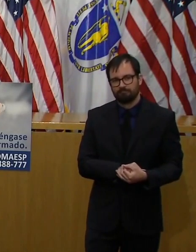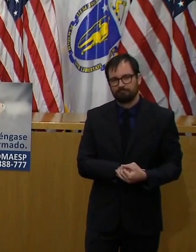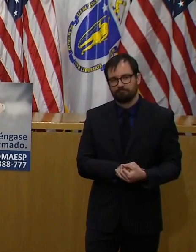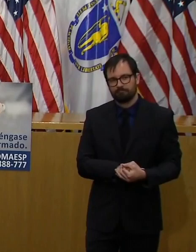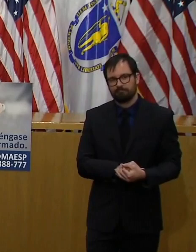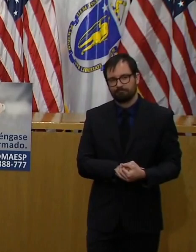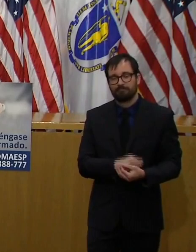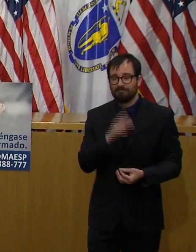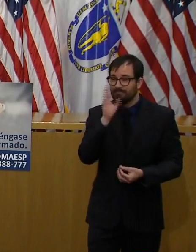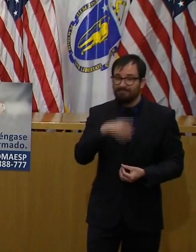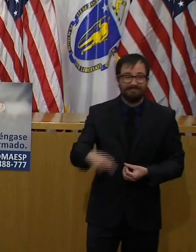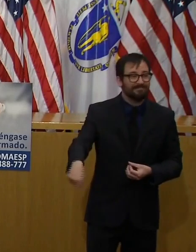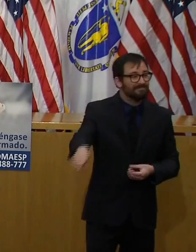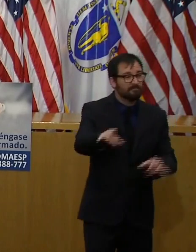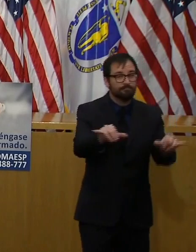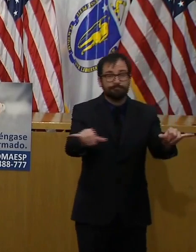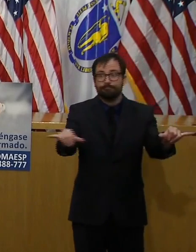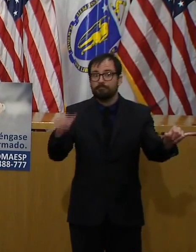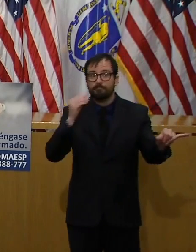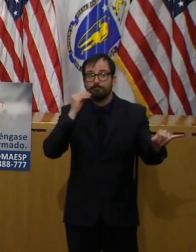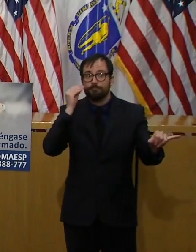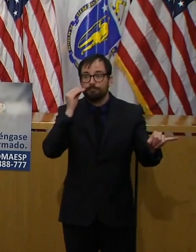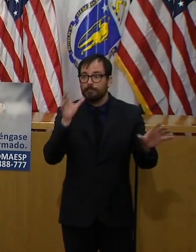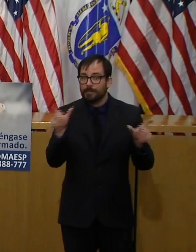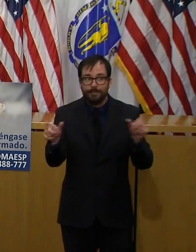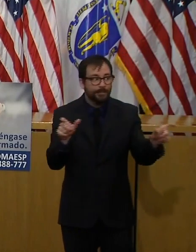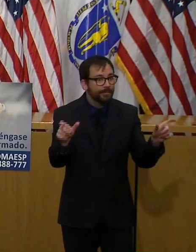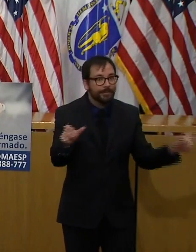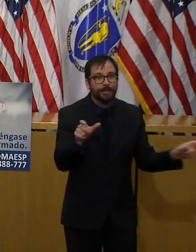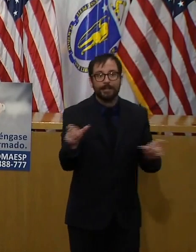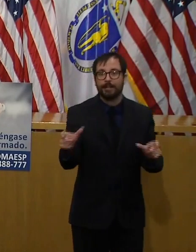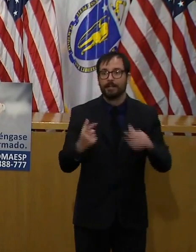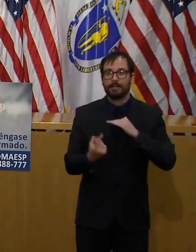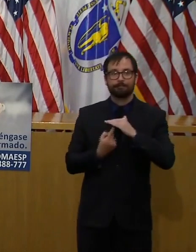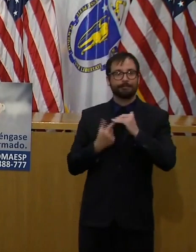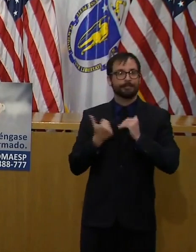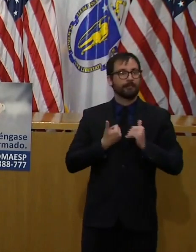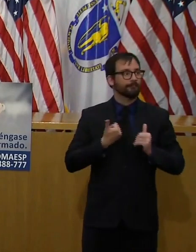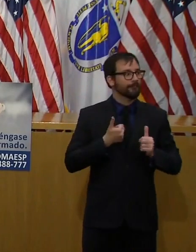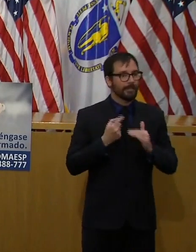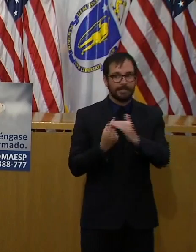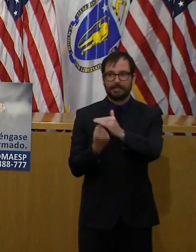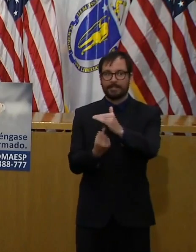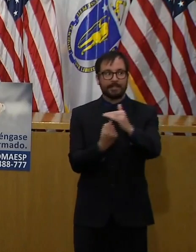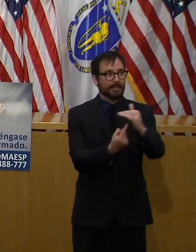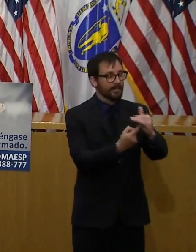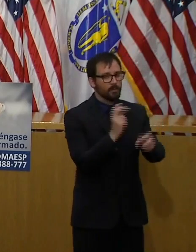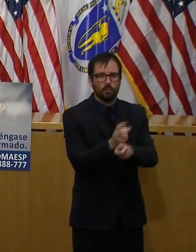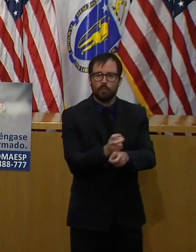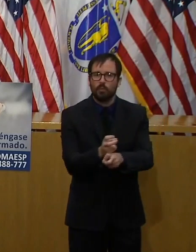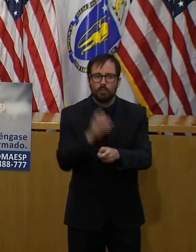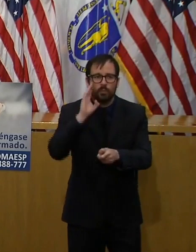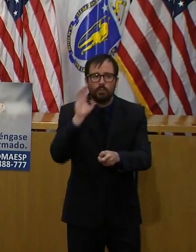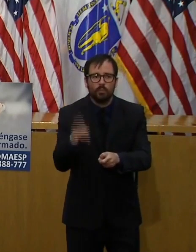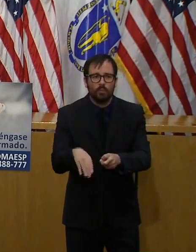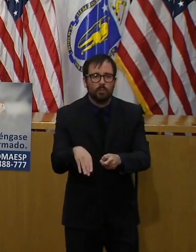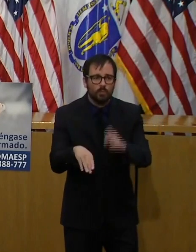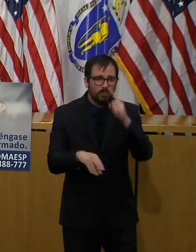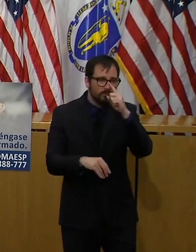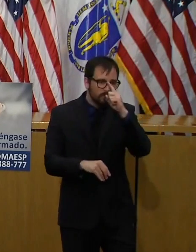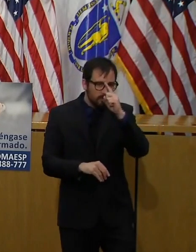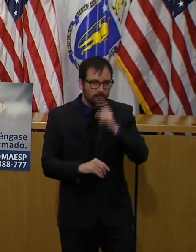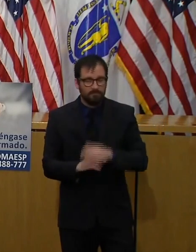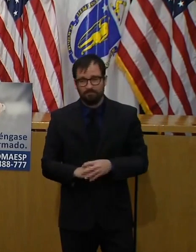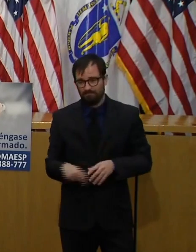lot longer than we actually have been. Please remember to take care of your mental and physical health. If you can take a walk, take